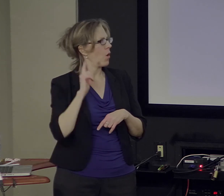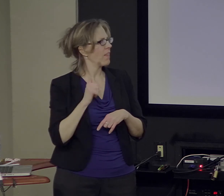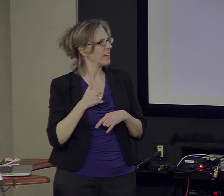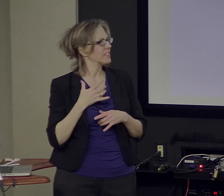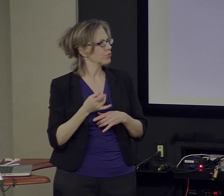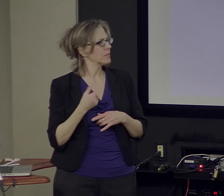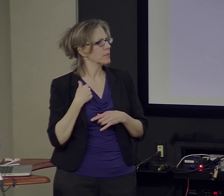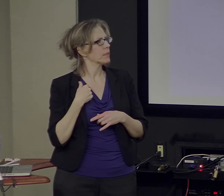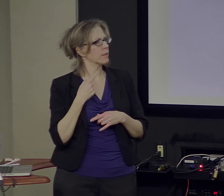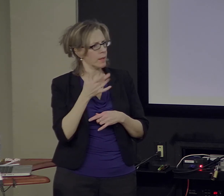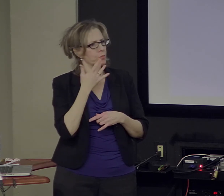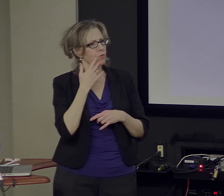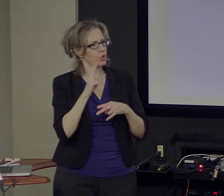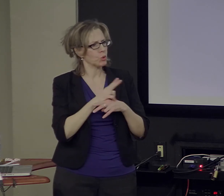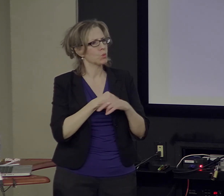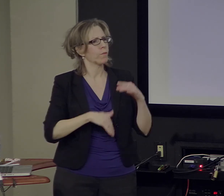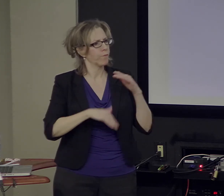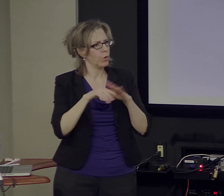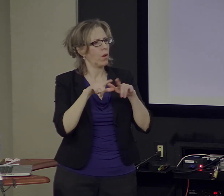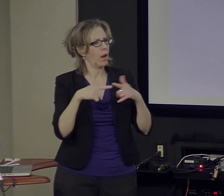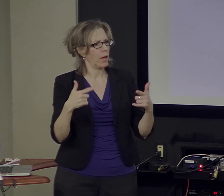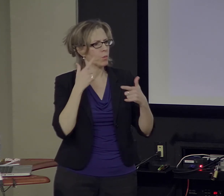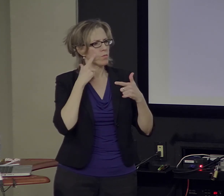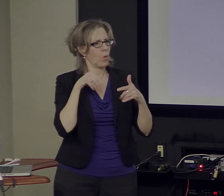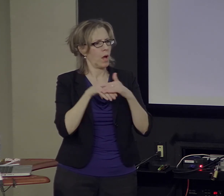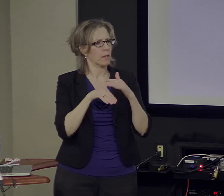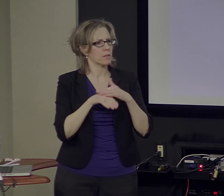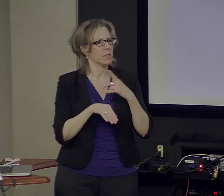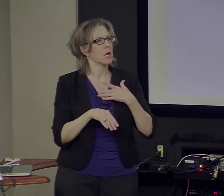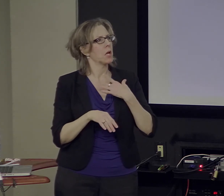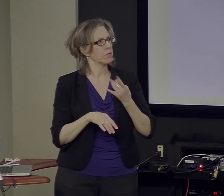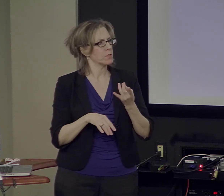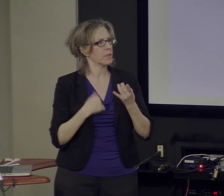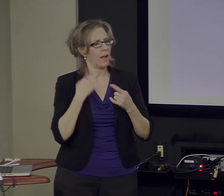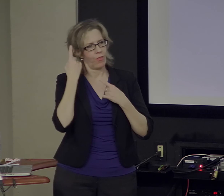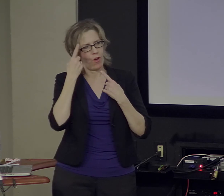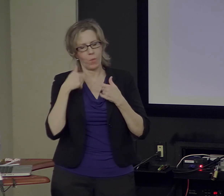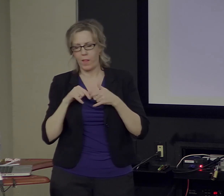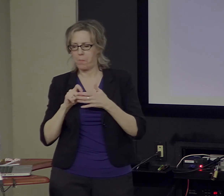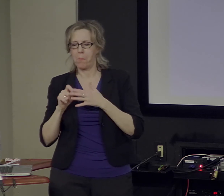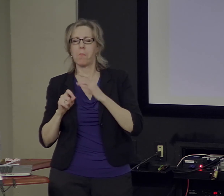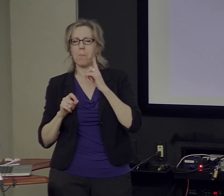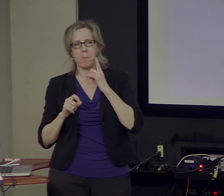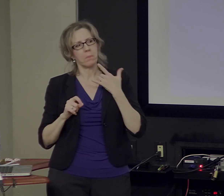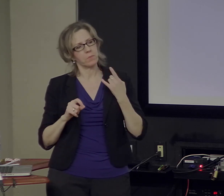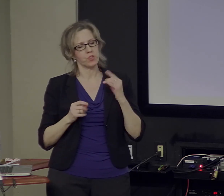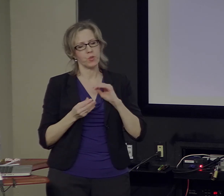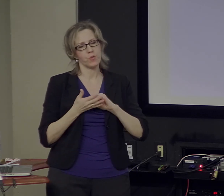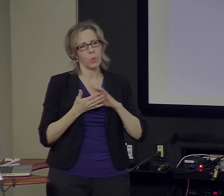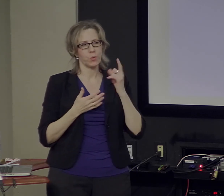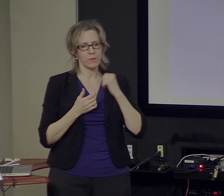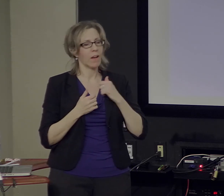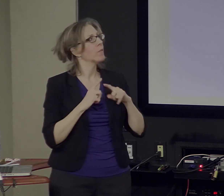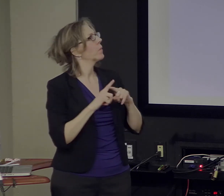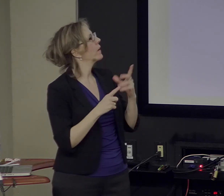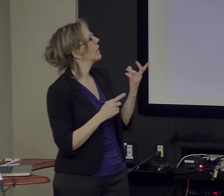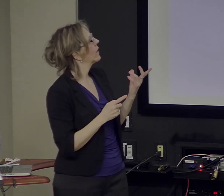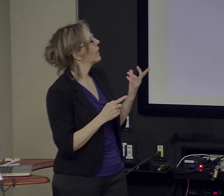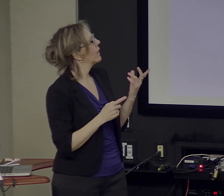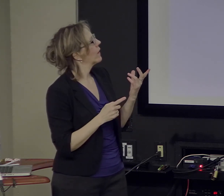TISLER conference this year. I thought that was very interesting, that preference to use a full language for access. And I